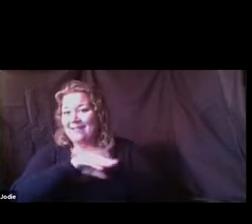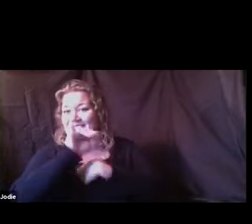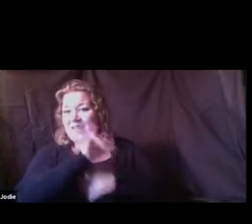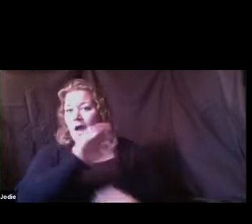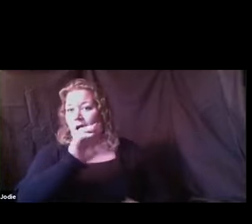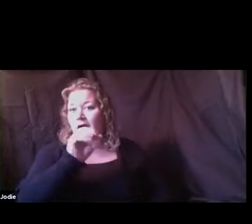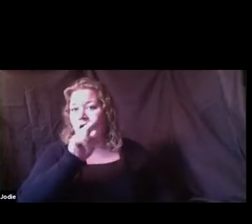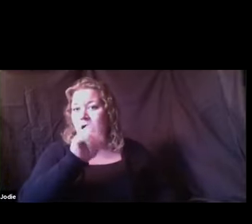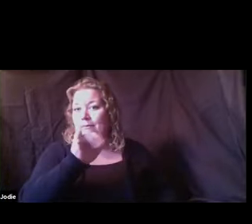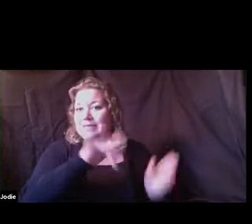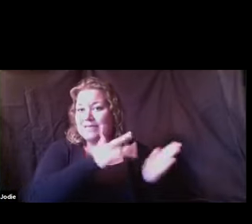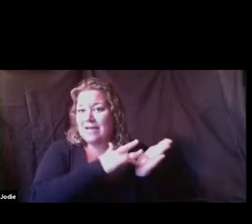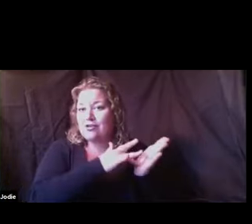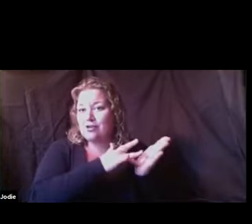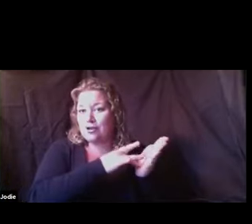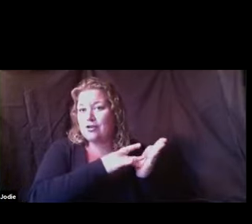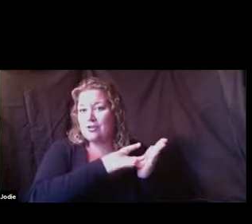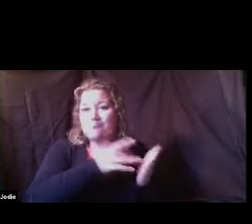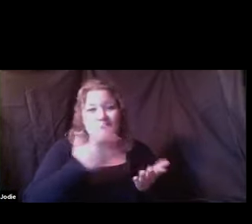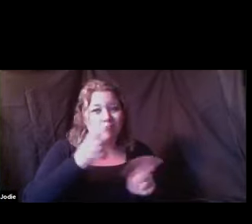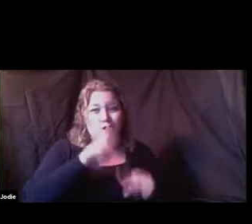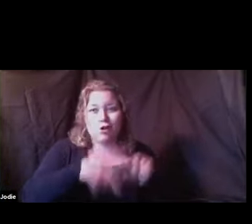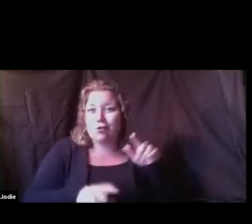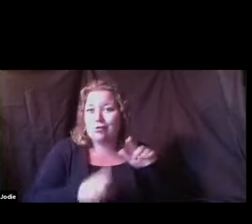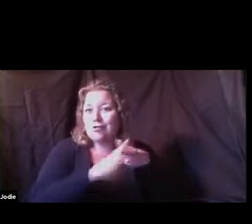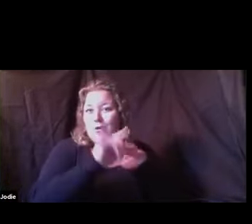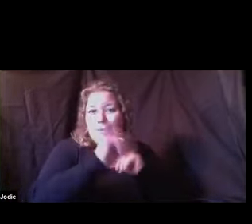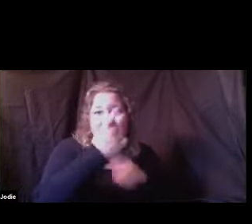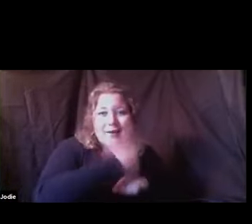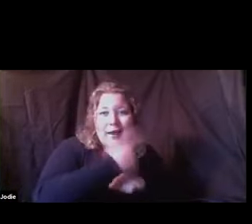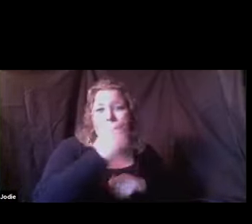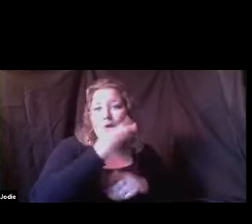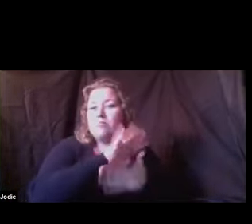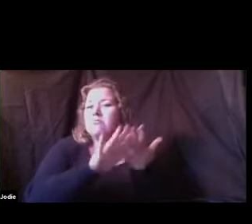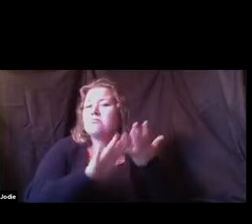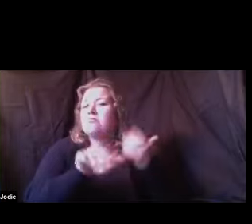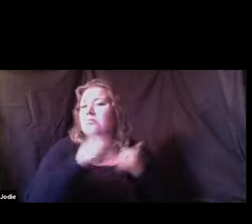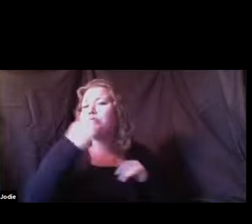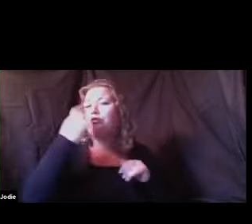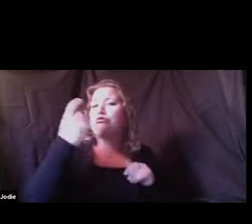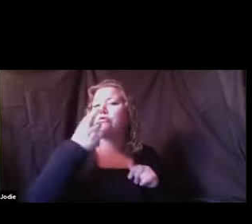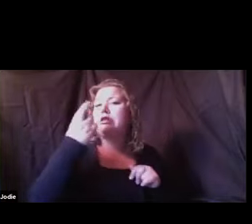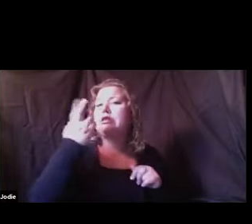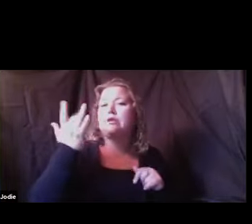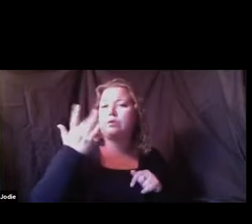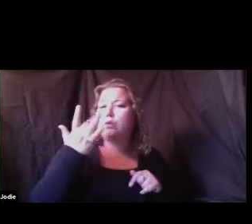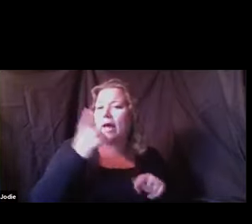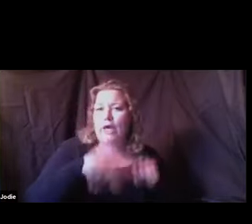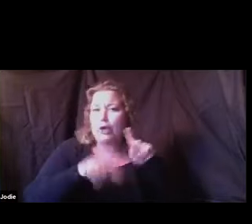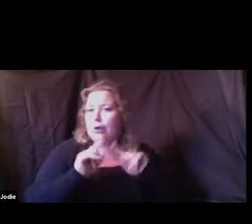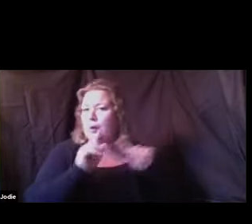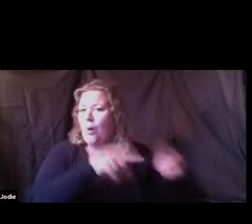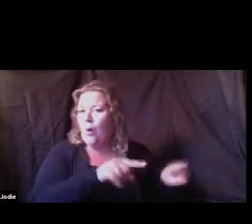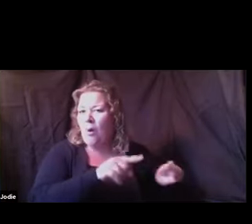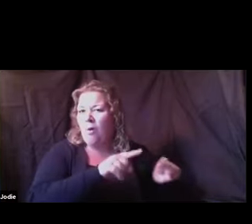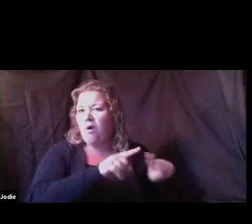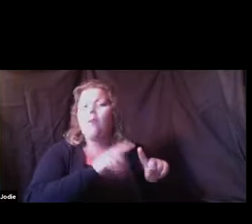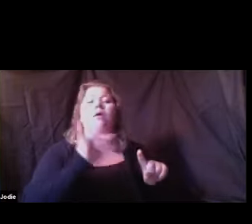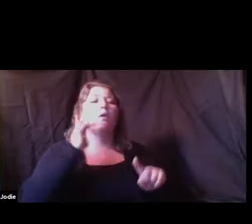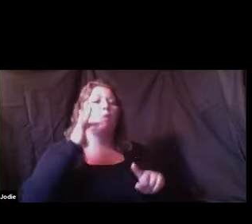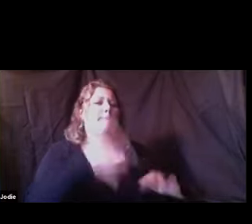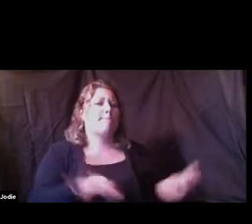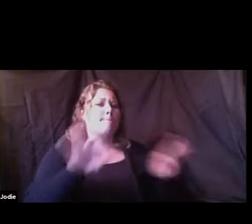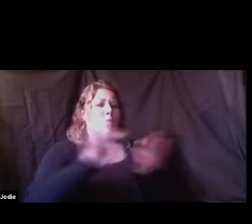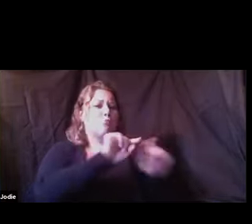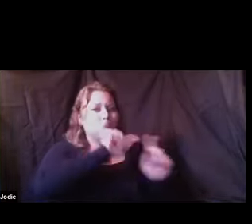who couldn't make it that day, for example. And I think it will be important to continue testing over